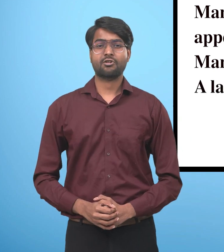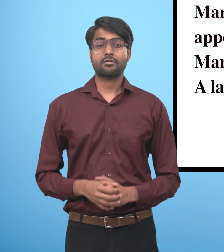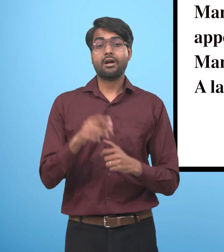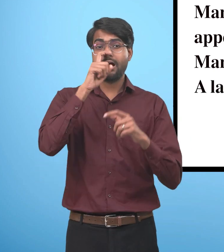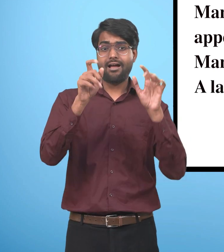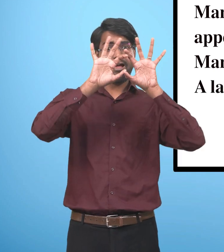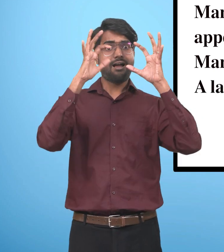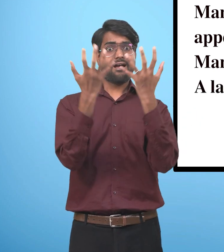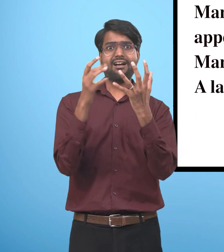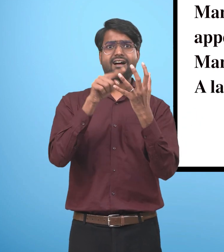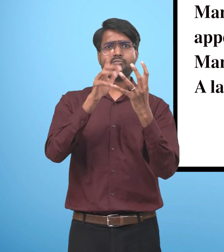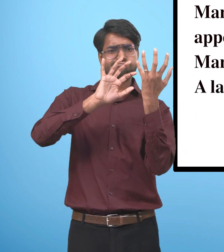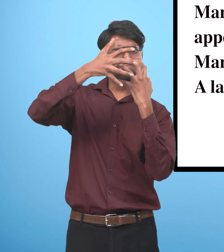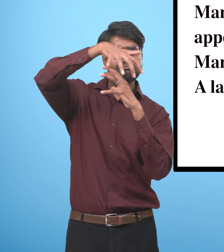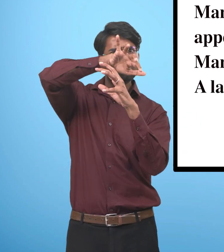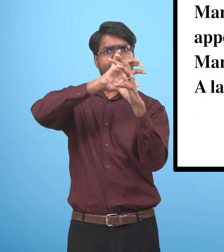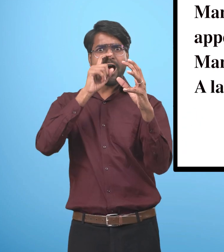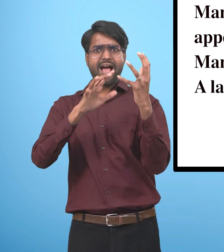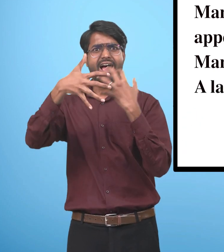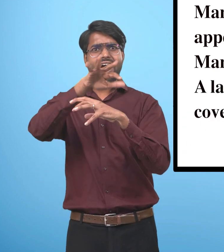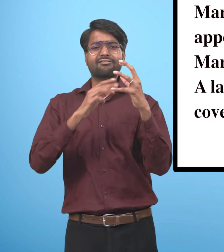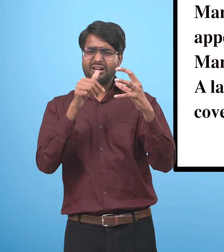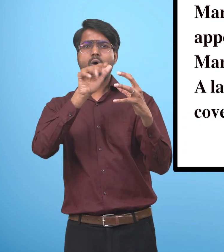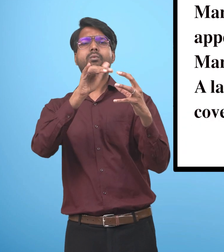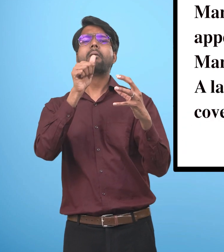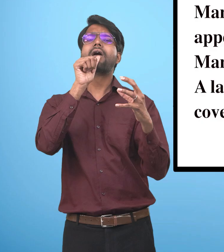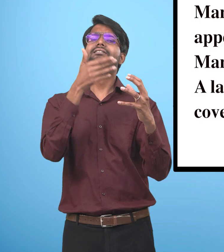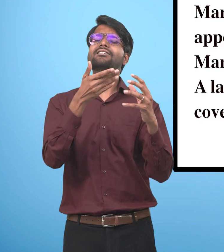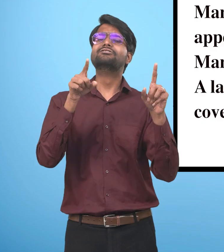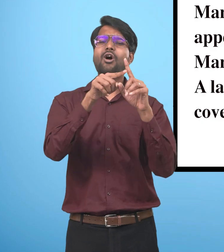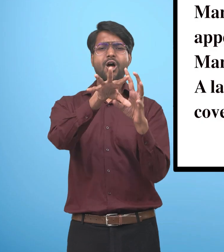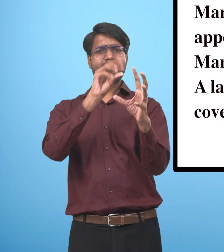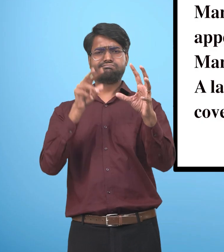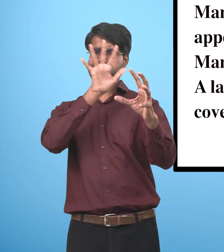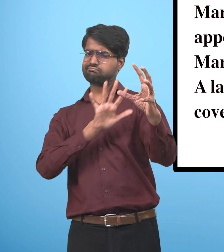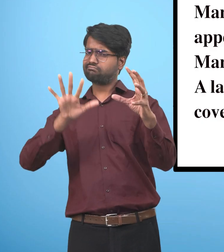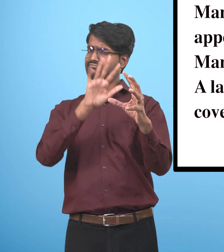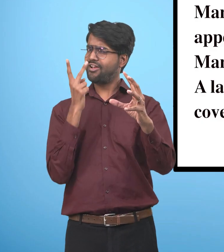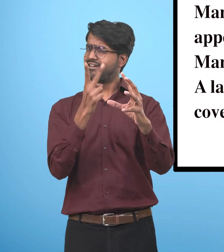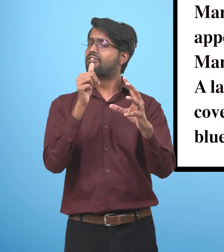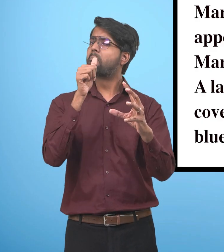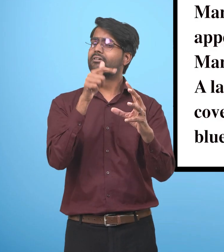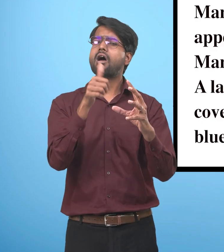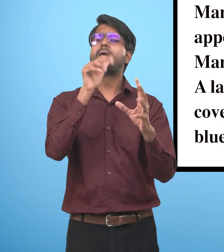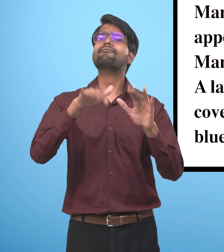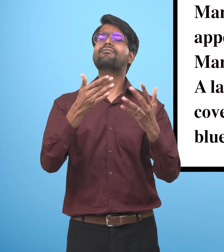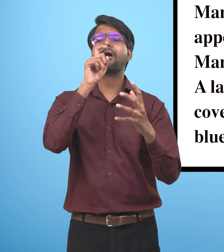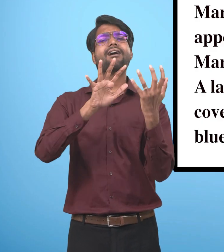A large portion of the Earth's surface is covered with water and thus it appears blue from the